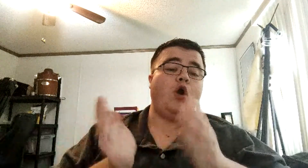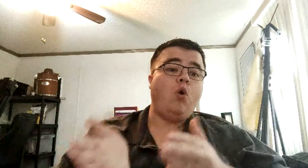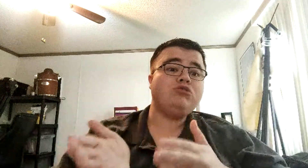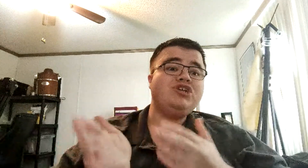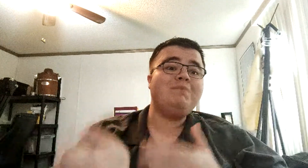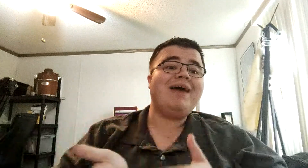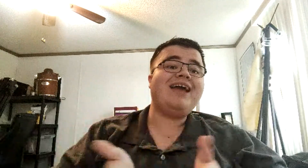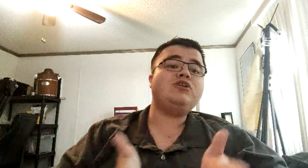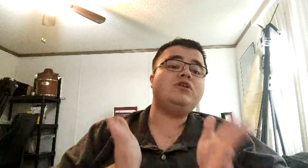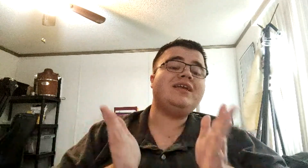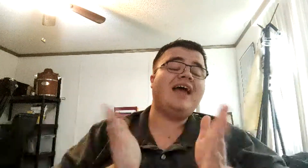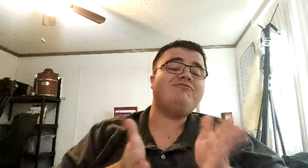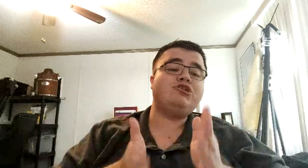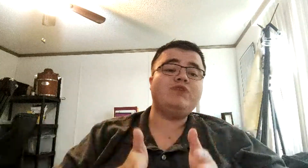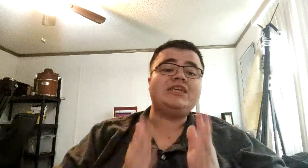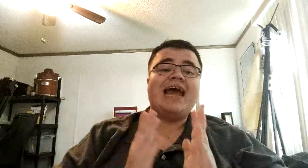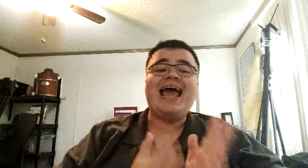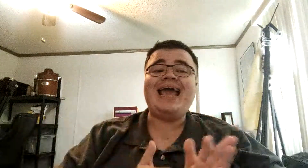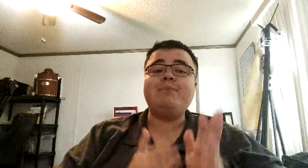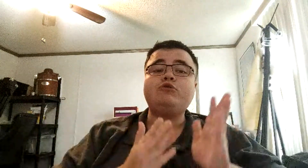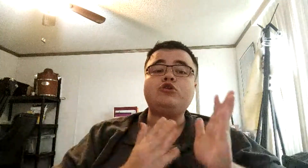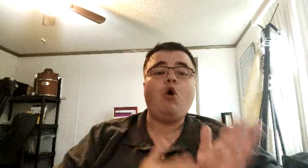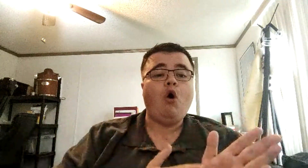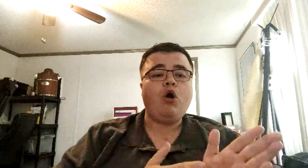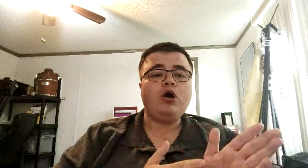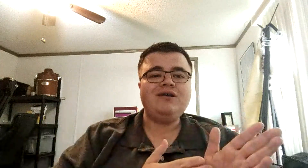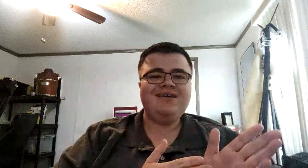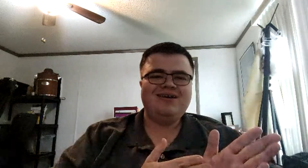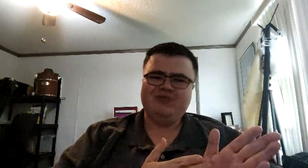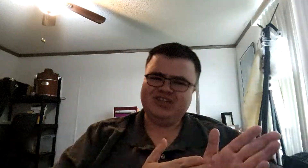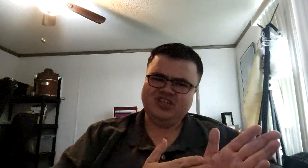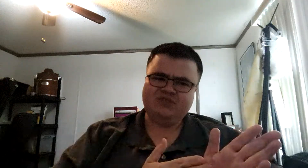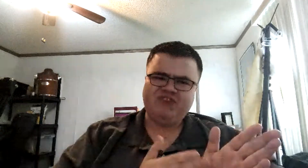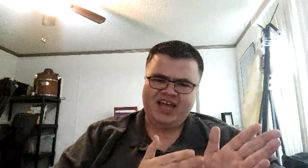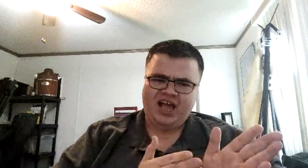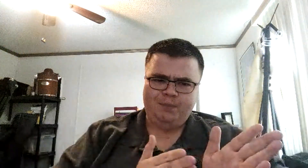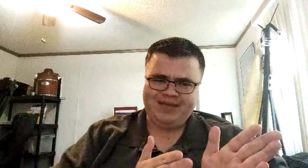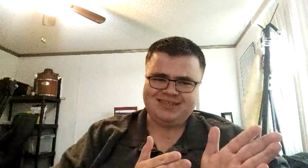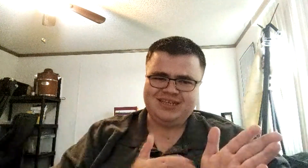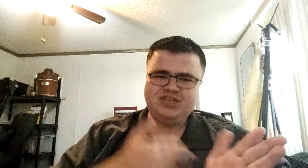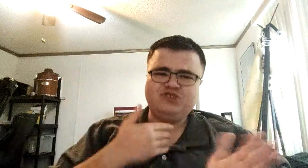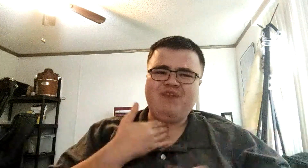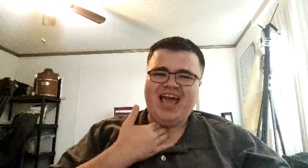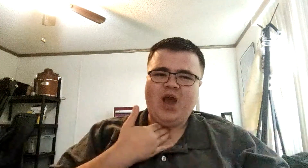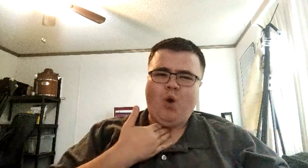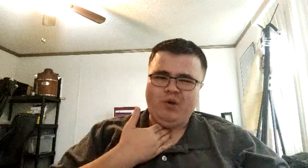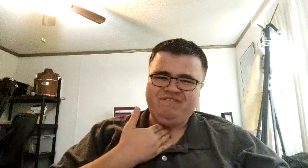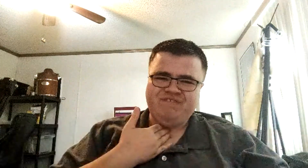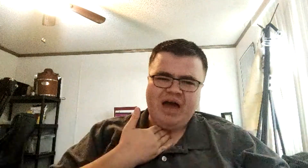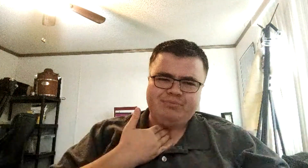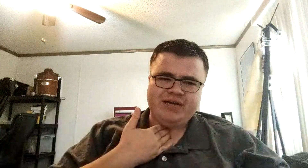goal is to make the deaf children able to talk, but it's really complex. Just rely only vibrate